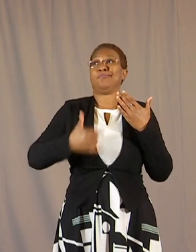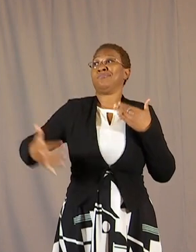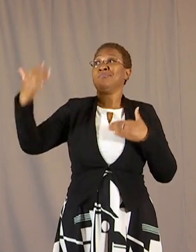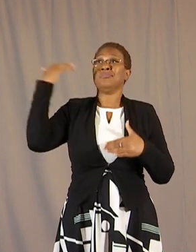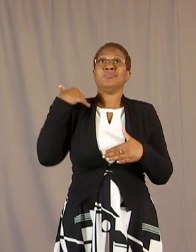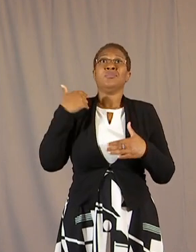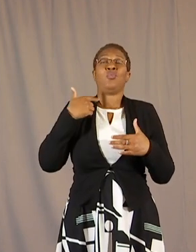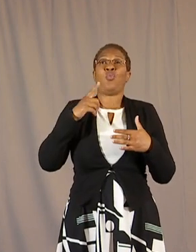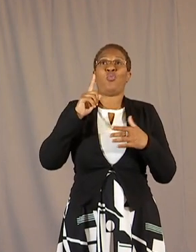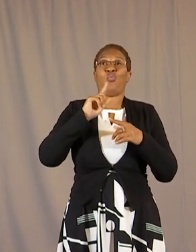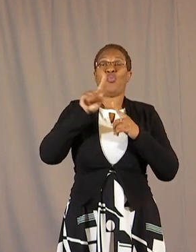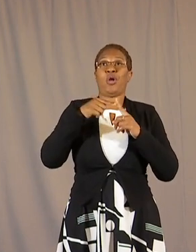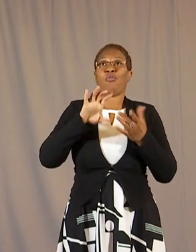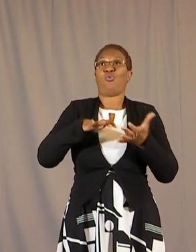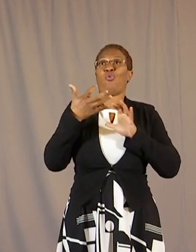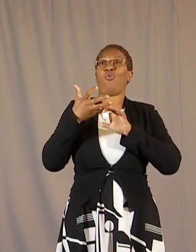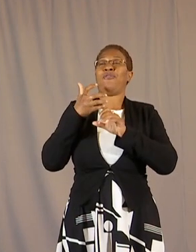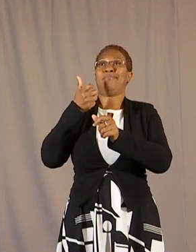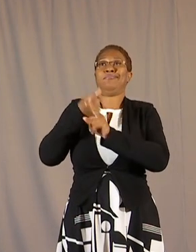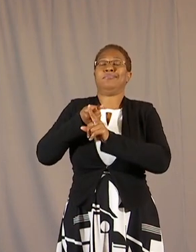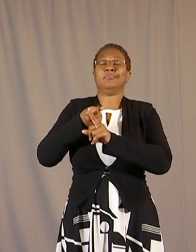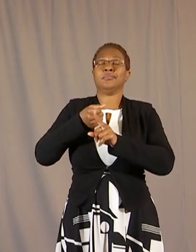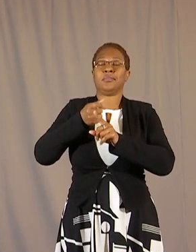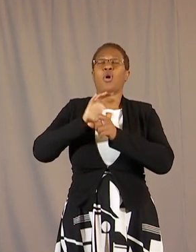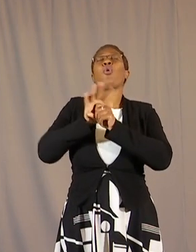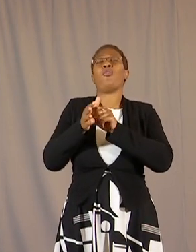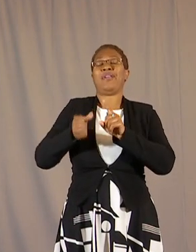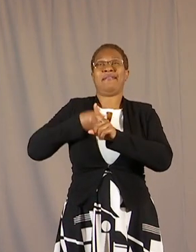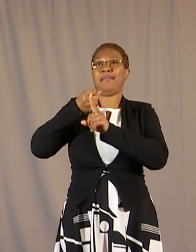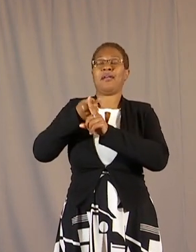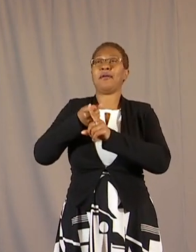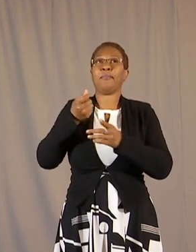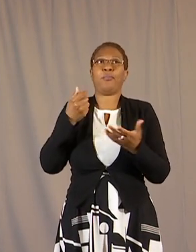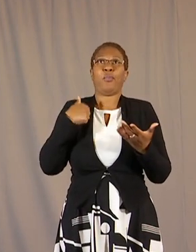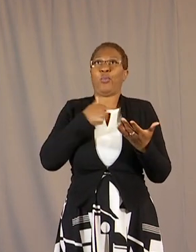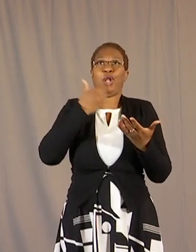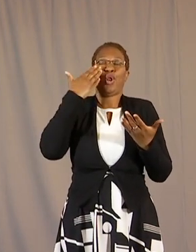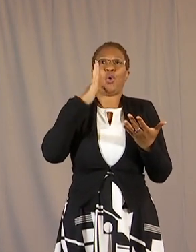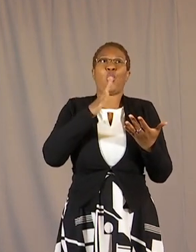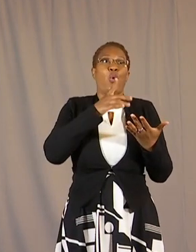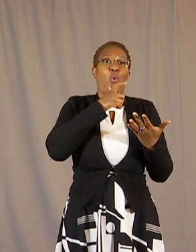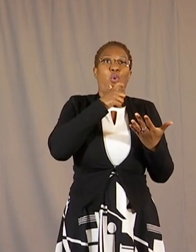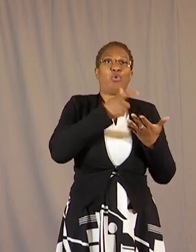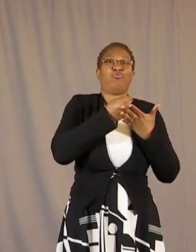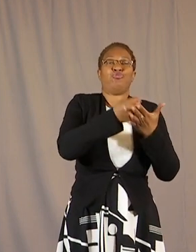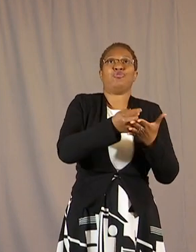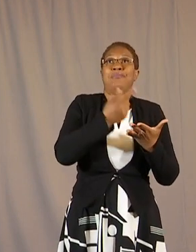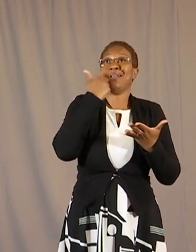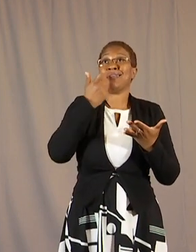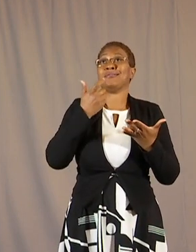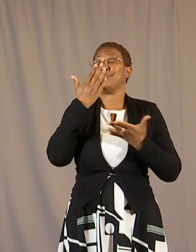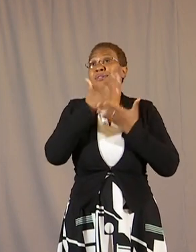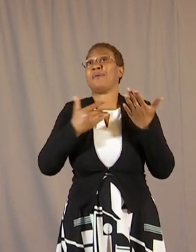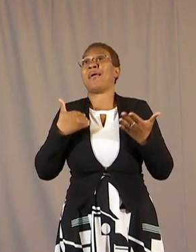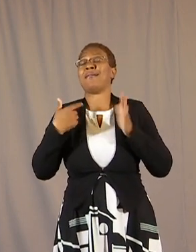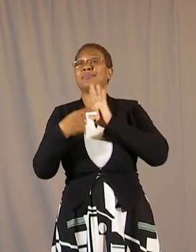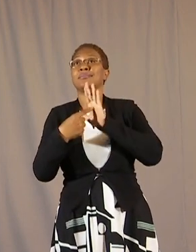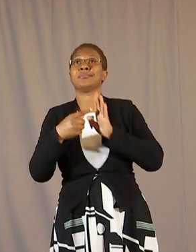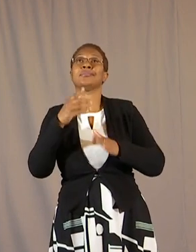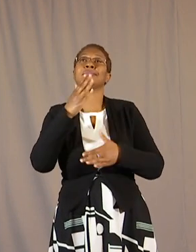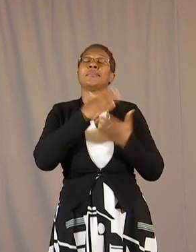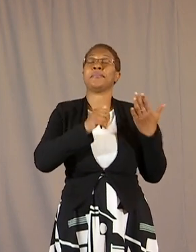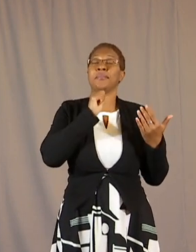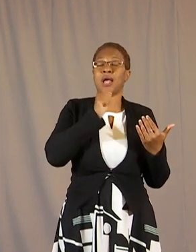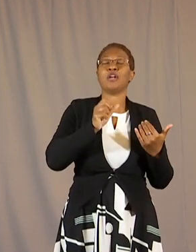treat them if we didn't know who was sick. And Brenda expanded on that a little bit ago. So what I mentioned was increasing